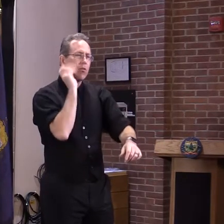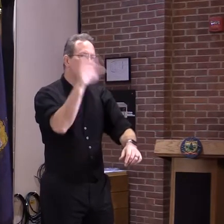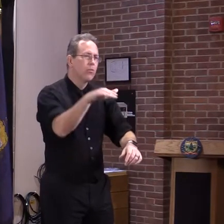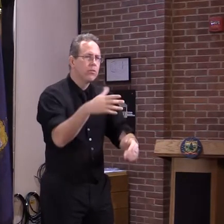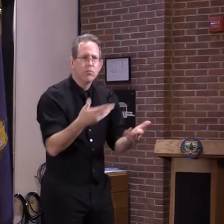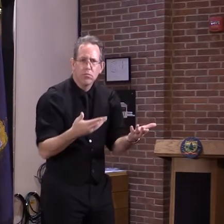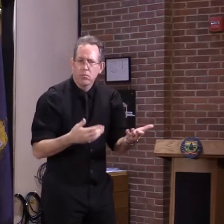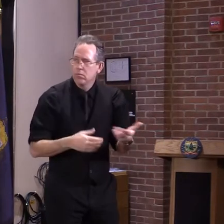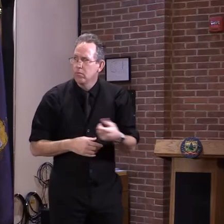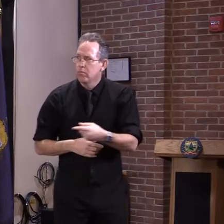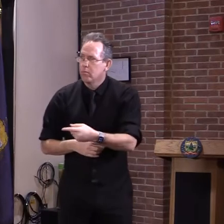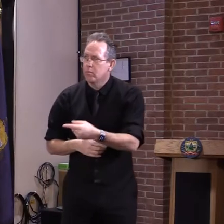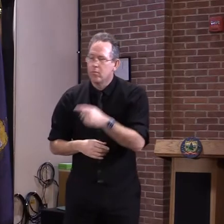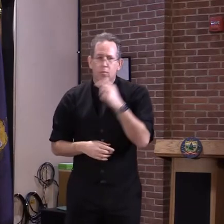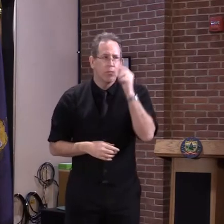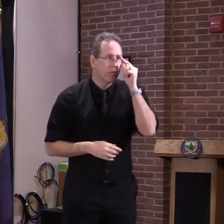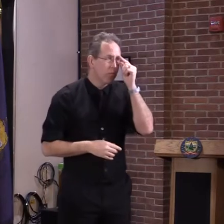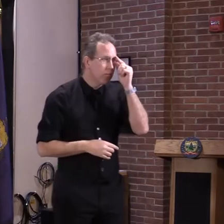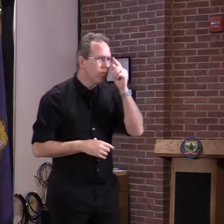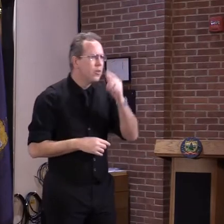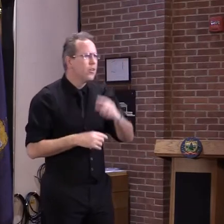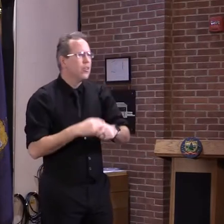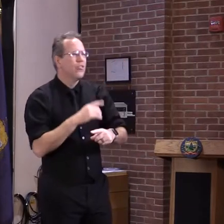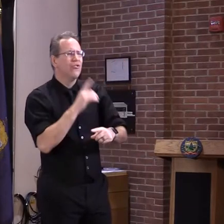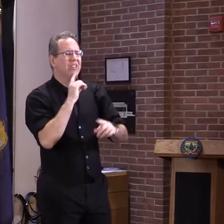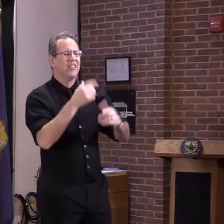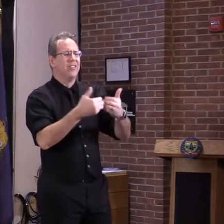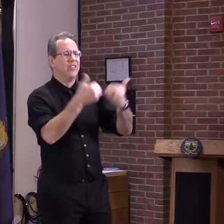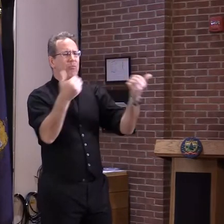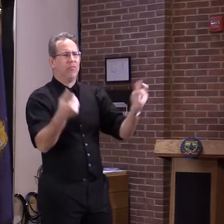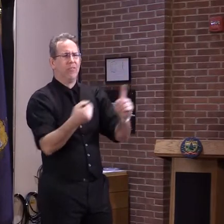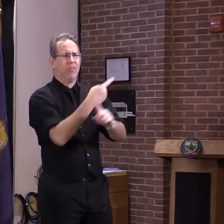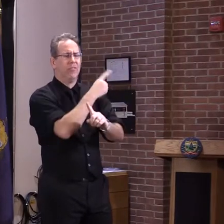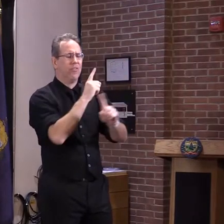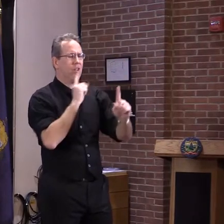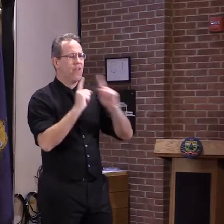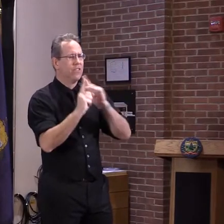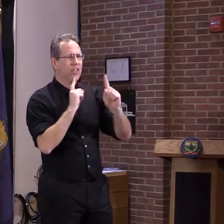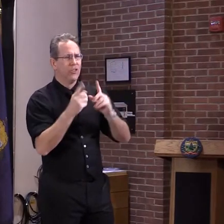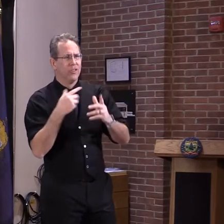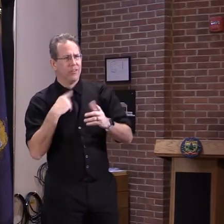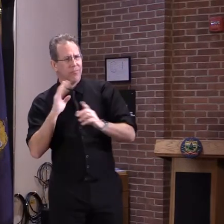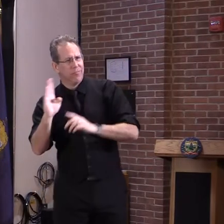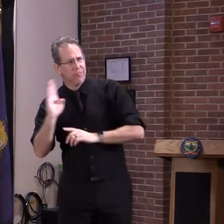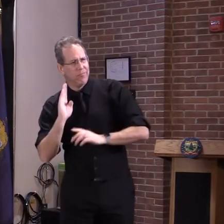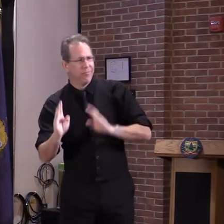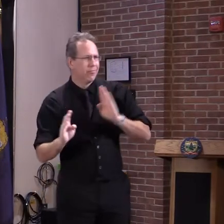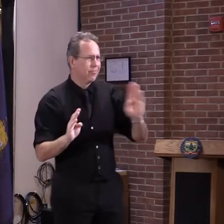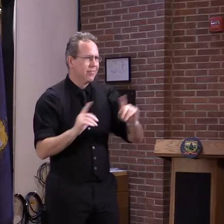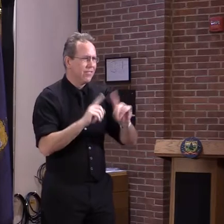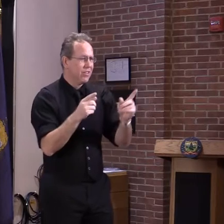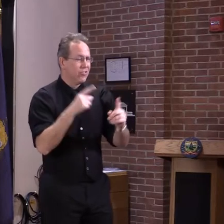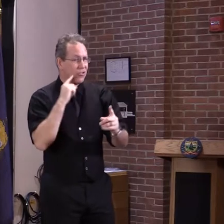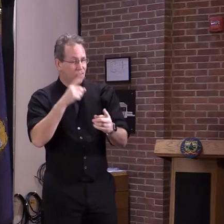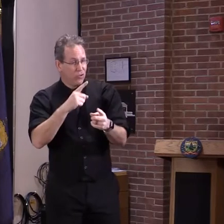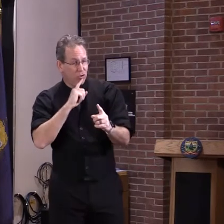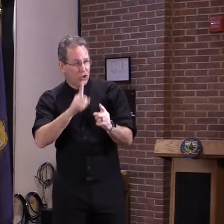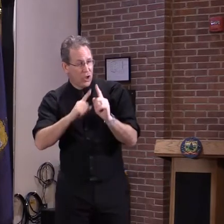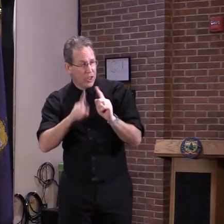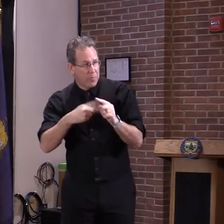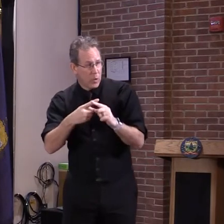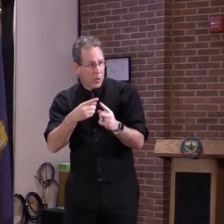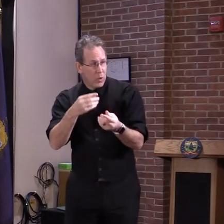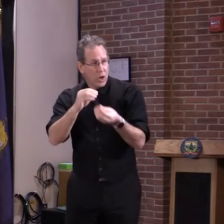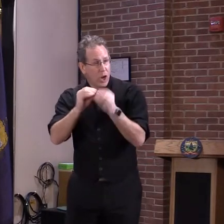connect the two conversations necessarily. I think the conversation around the difference in uptake will inform